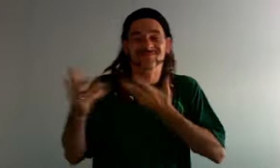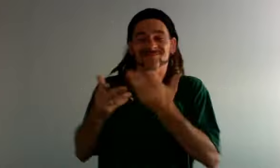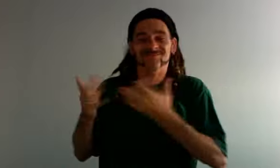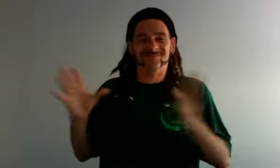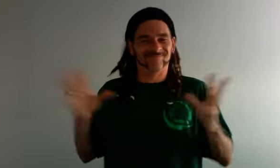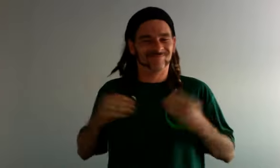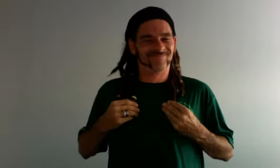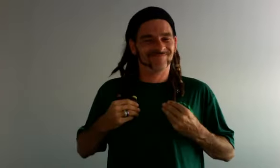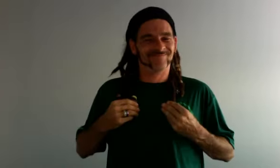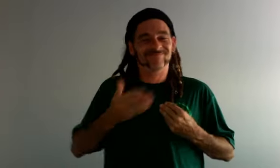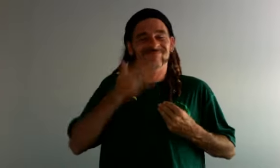I mean, to every extent.